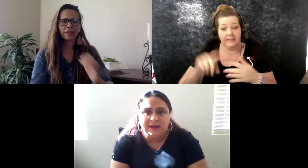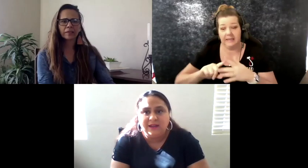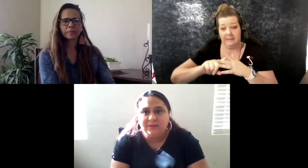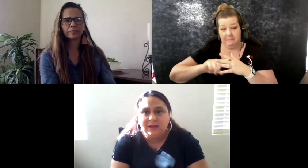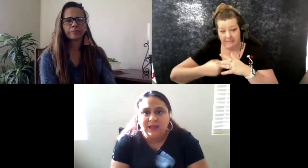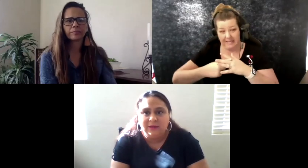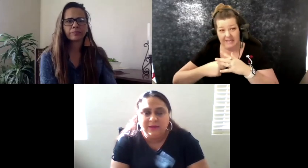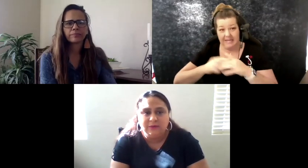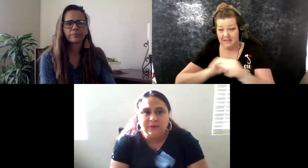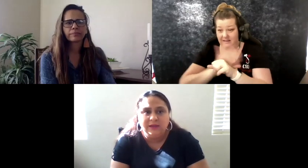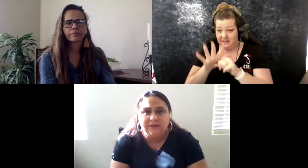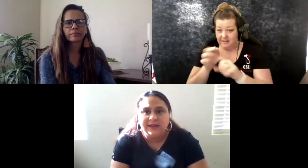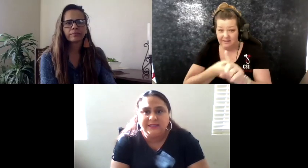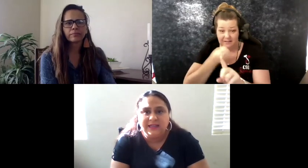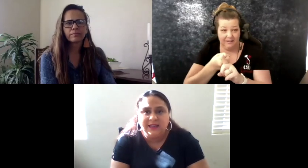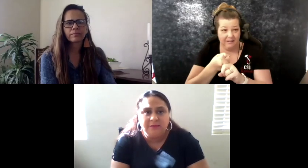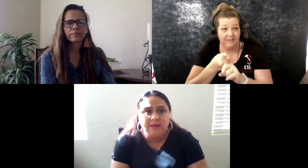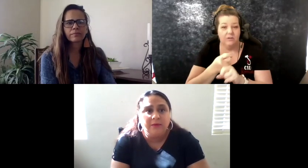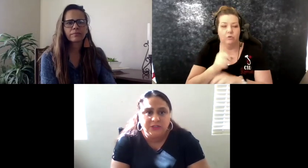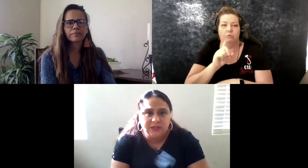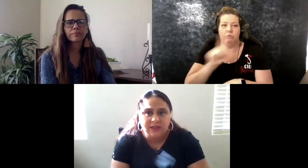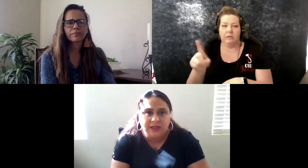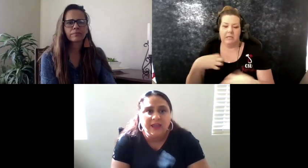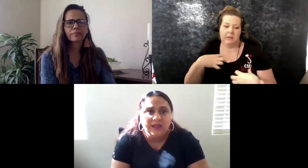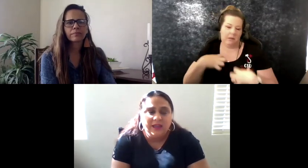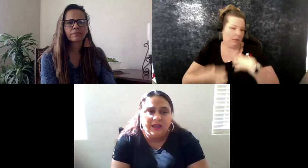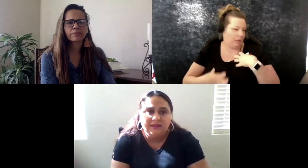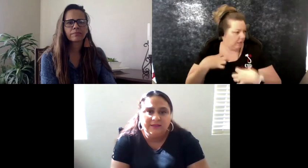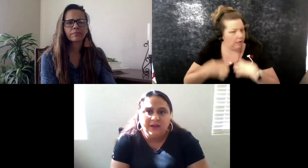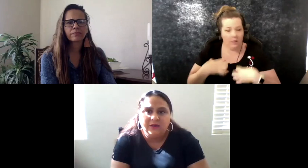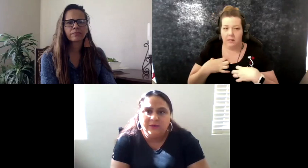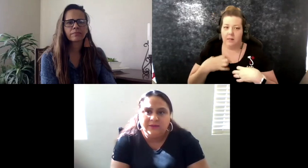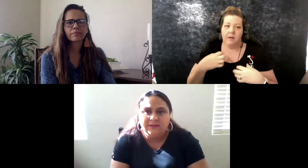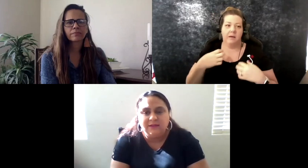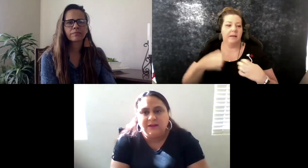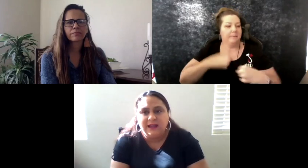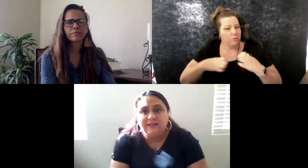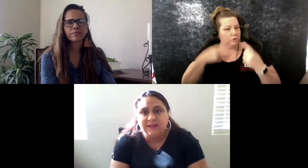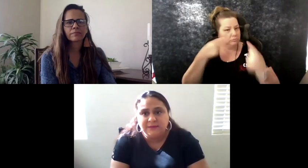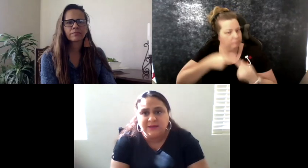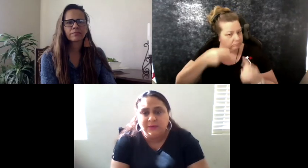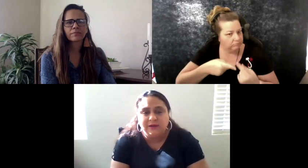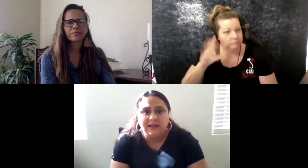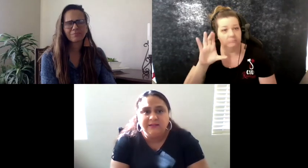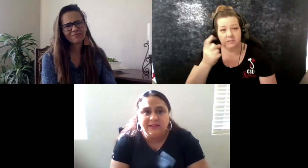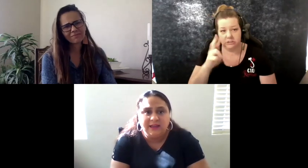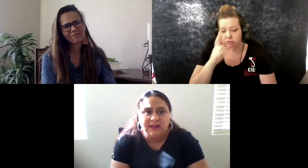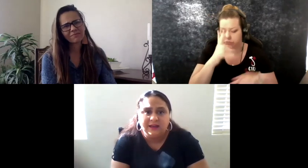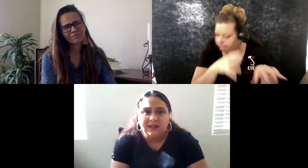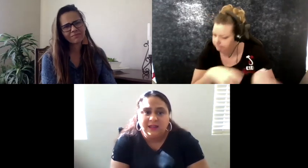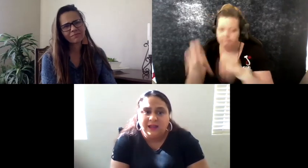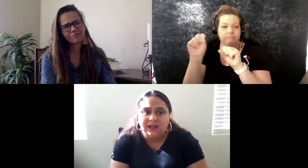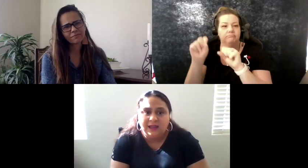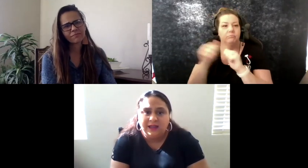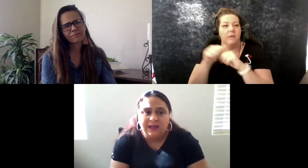of this pandemic, it was really affecting him emotionally. And so CSDR has stepped up with their counseling,